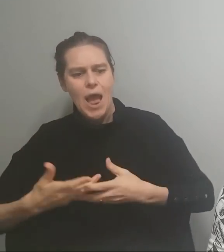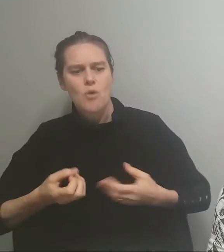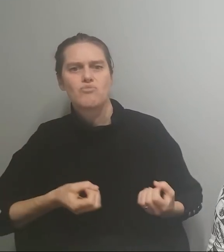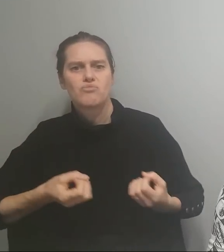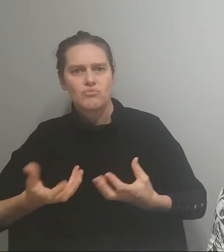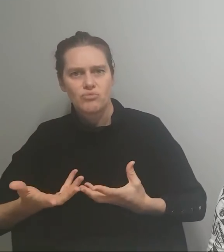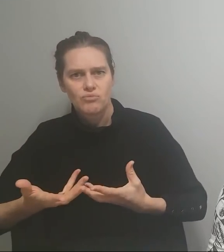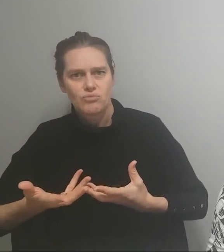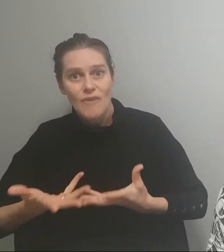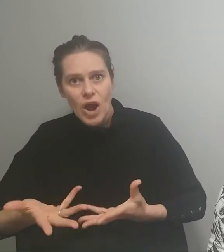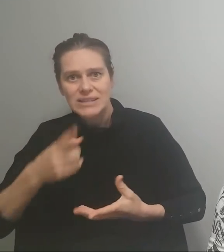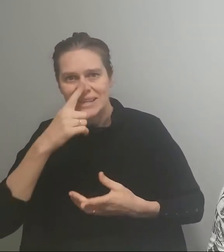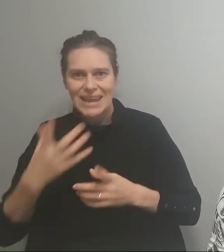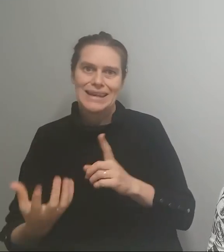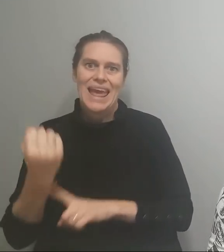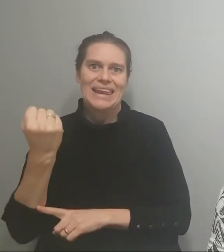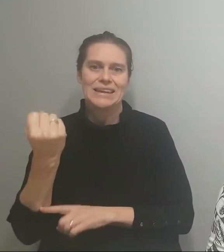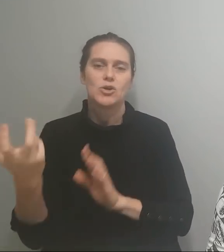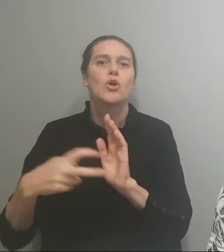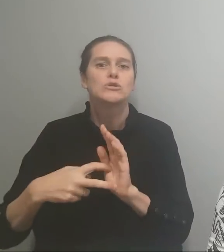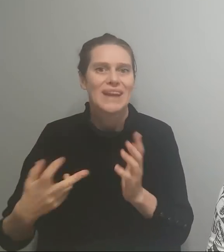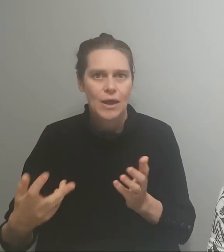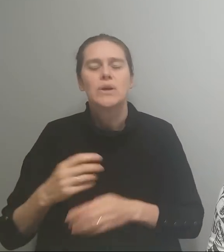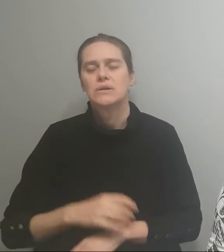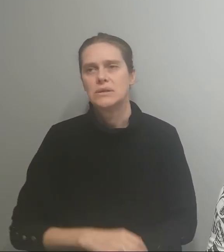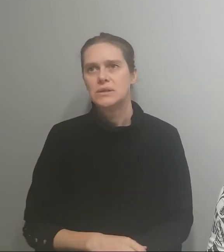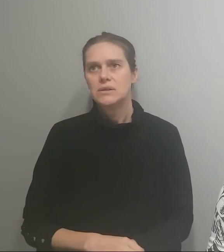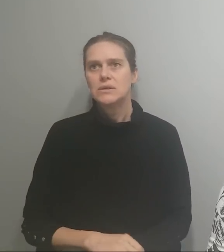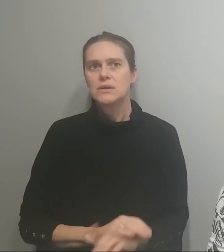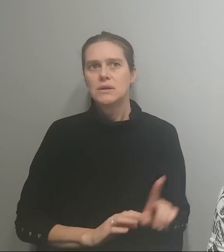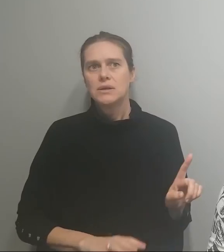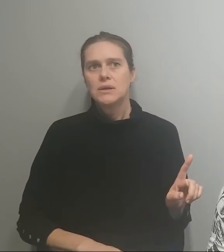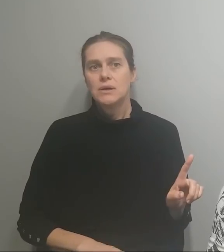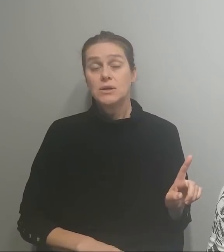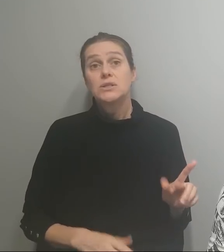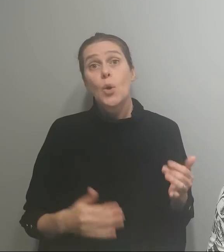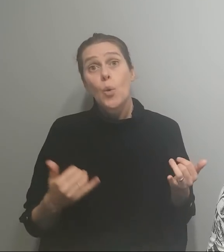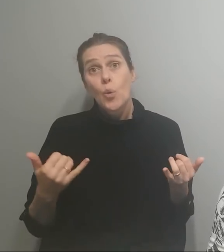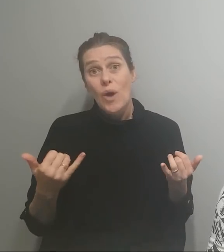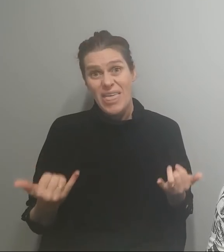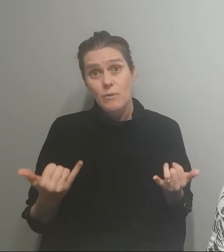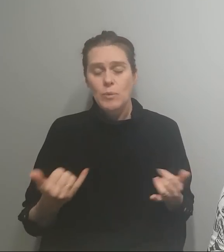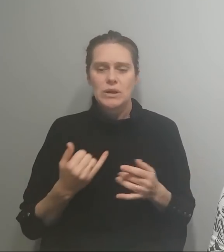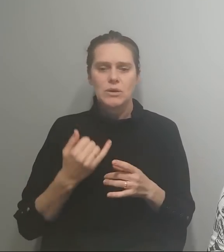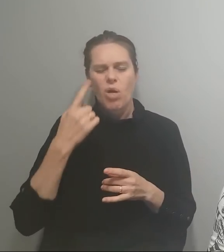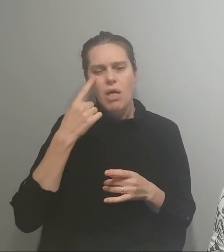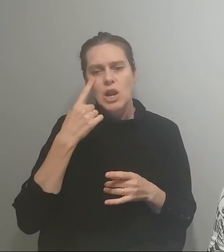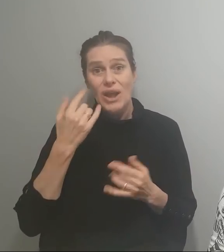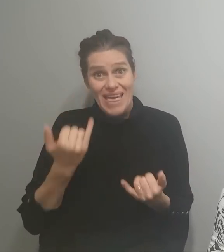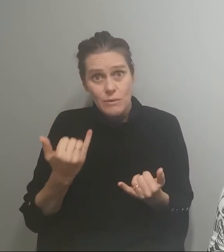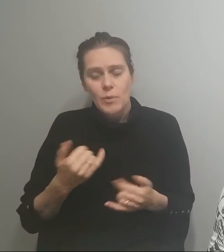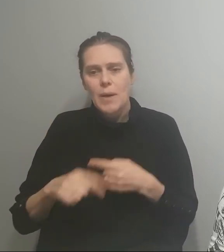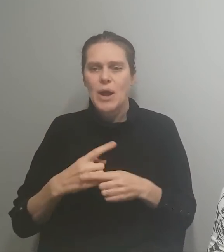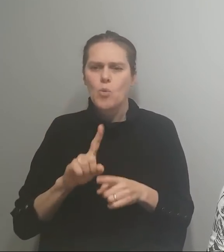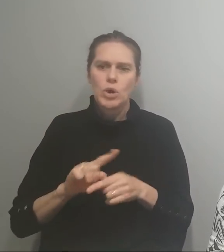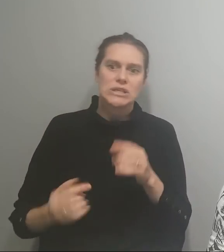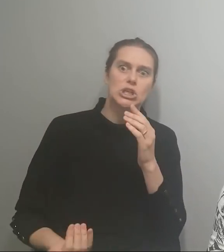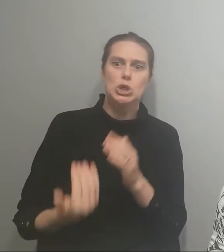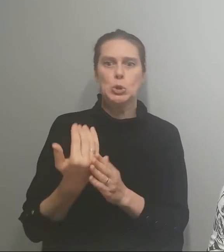currently working on what are the new types of contracts and what will be the procurement processes for